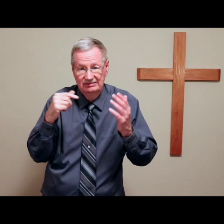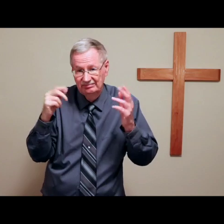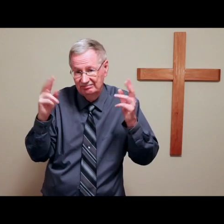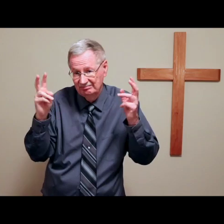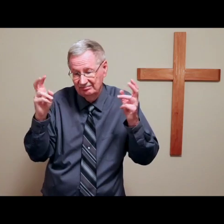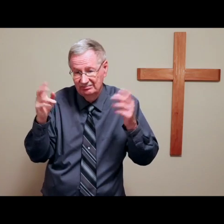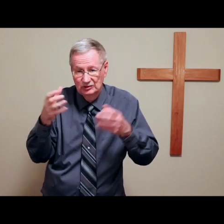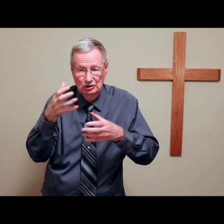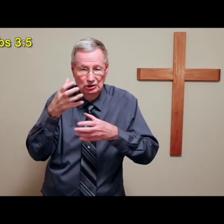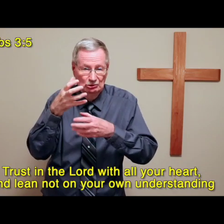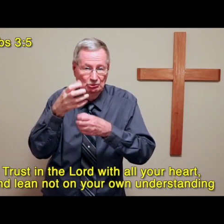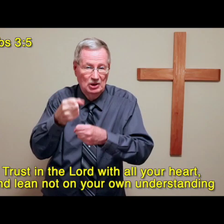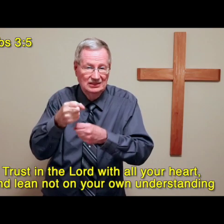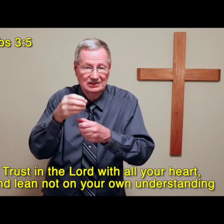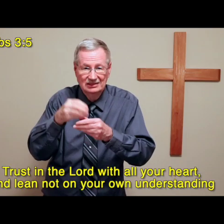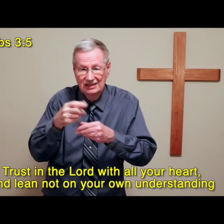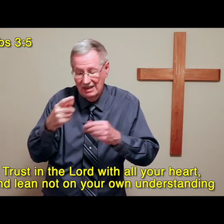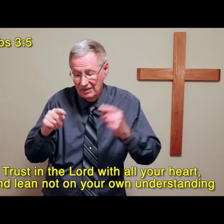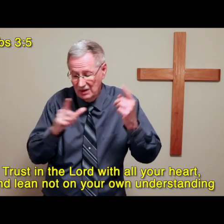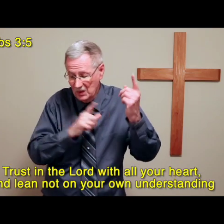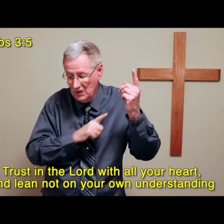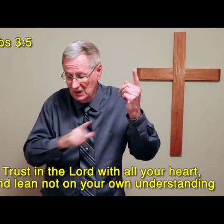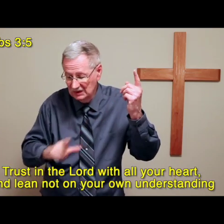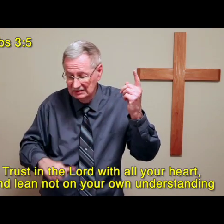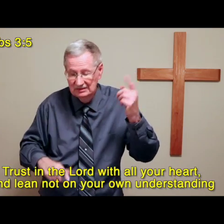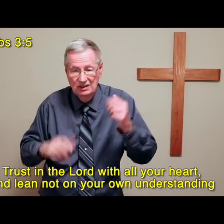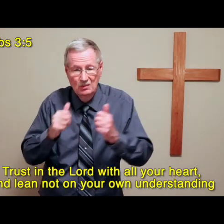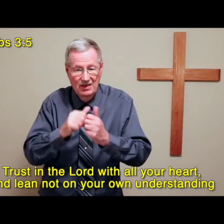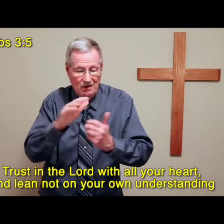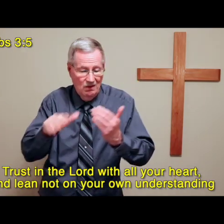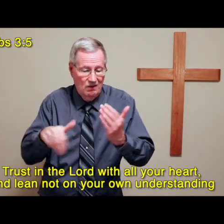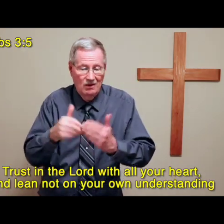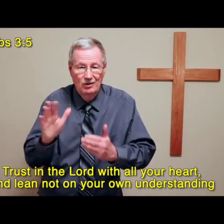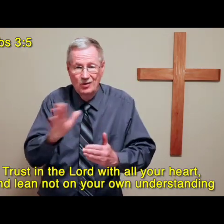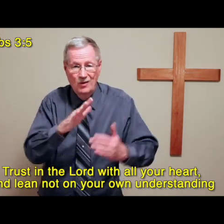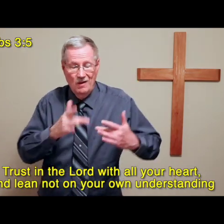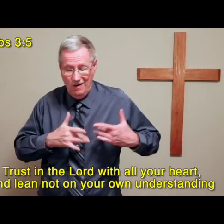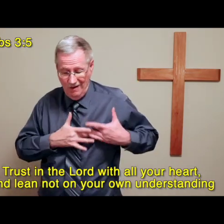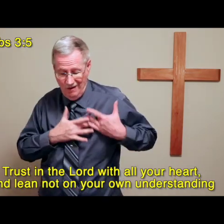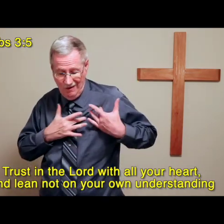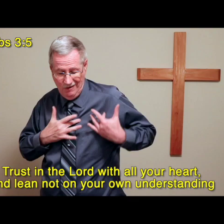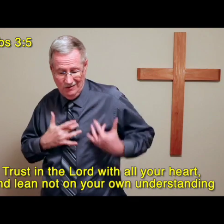The Bible says, trust in the Lord with all your heart.